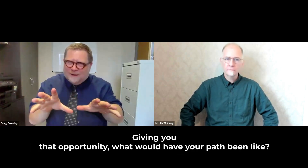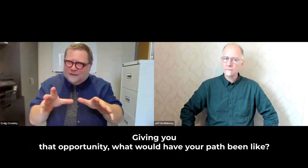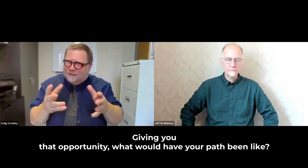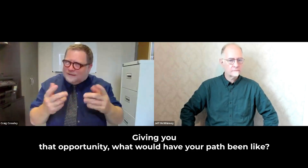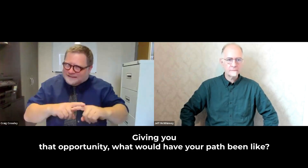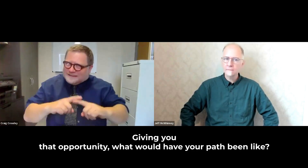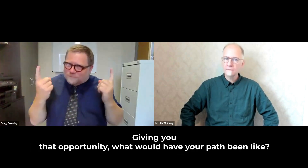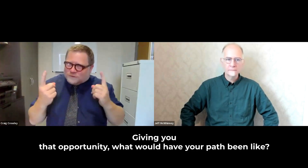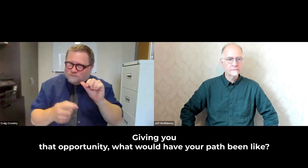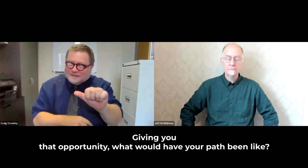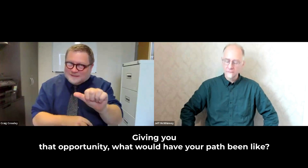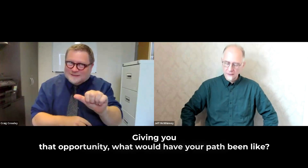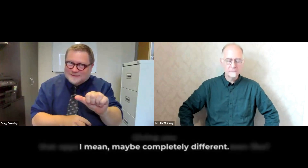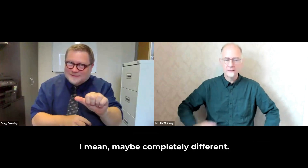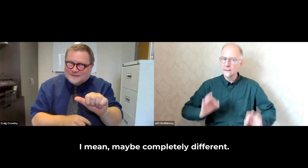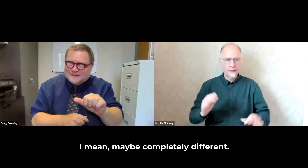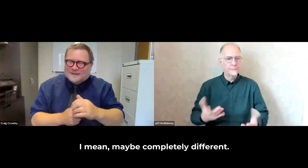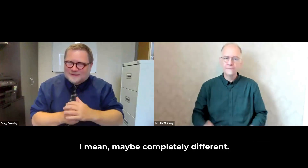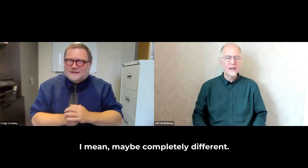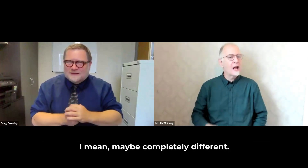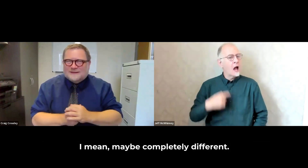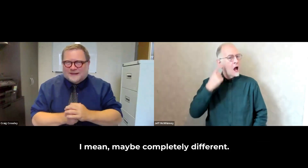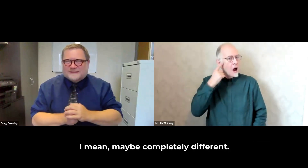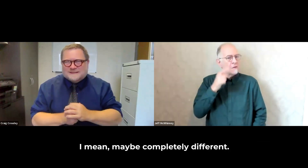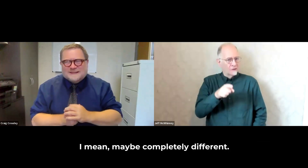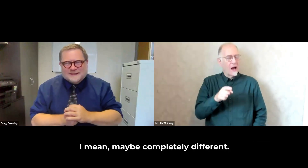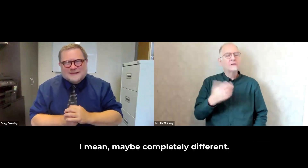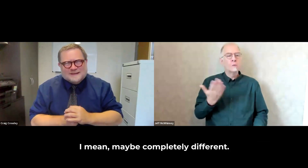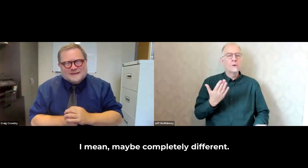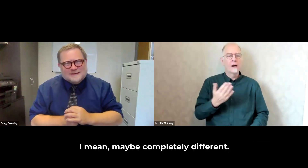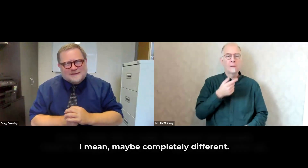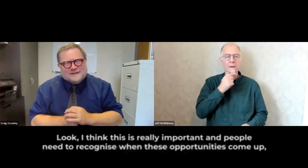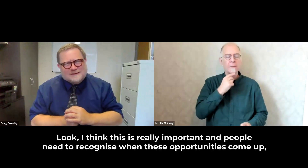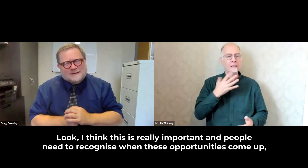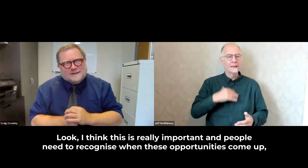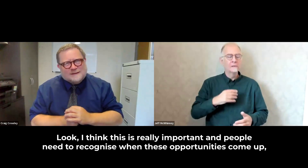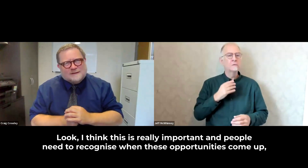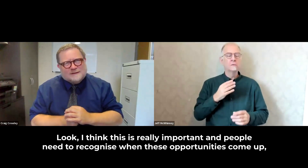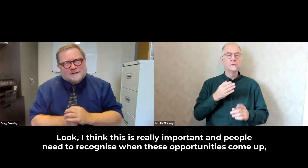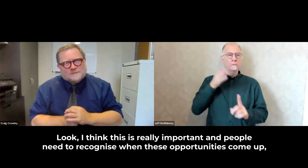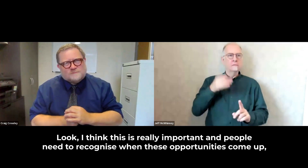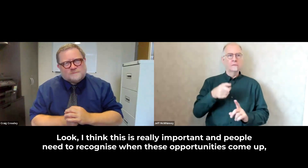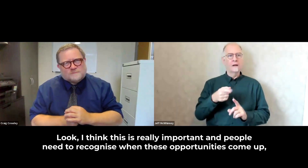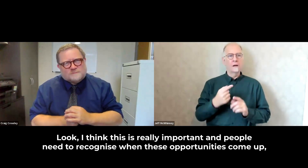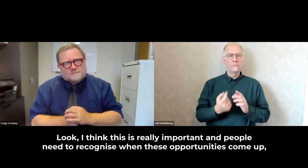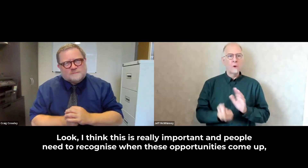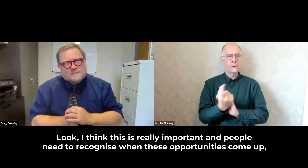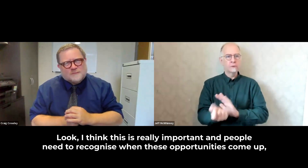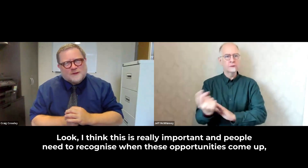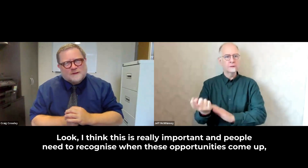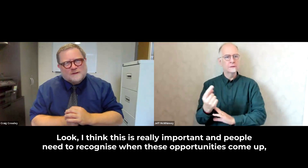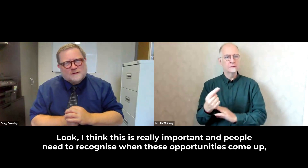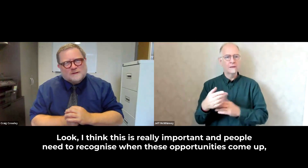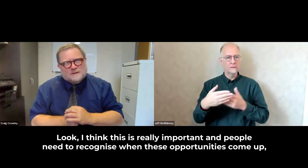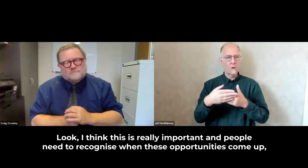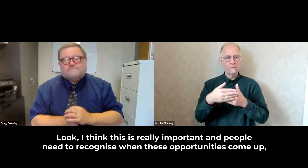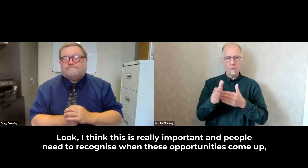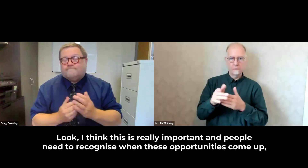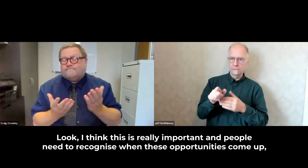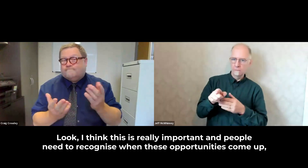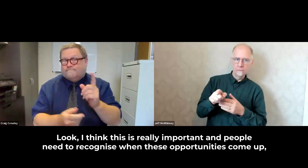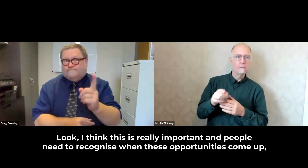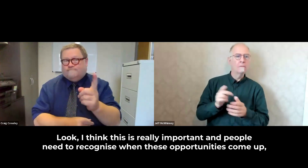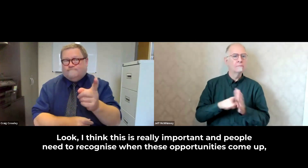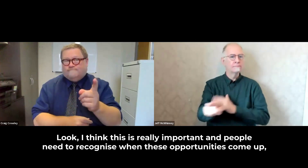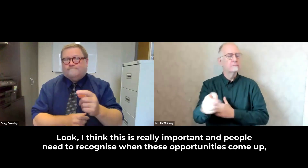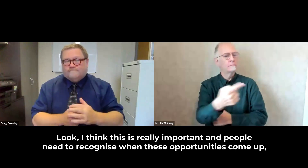have your path been like? I mean, maybe completely different. Look, I think this is really important, and we really need to